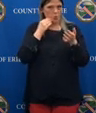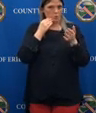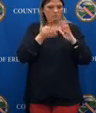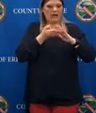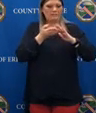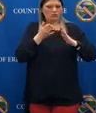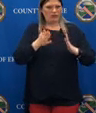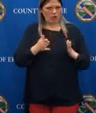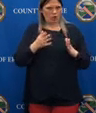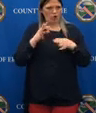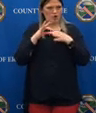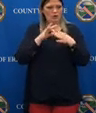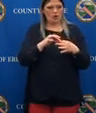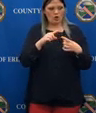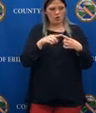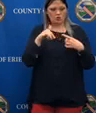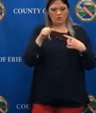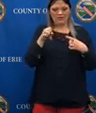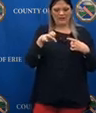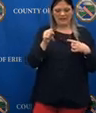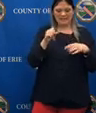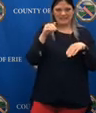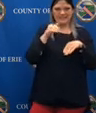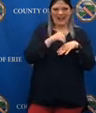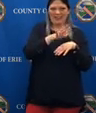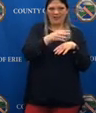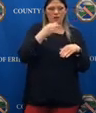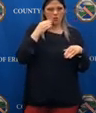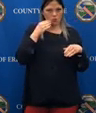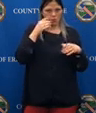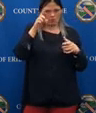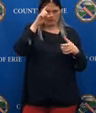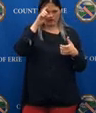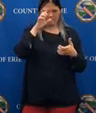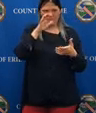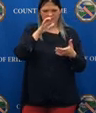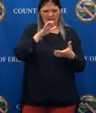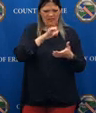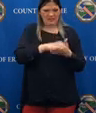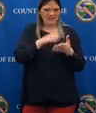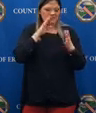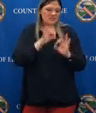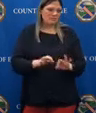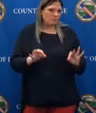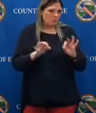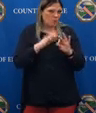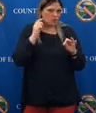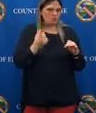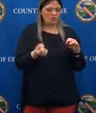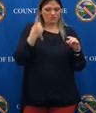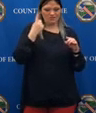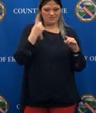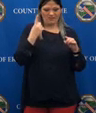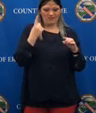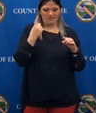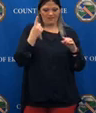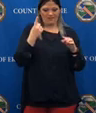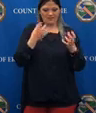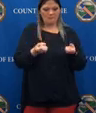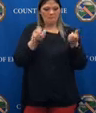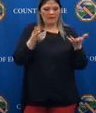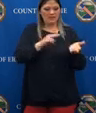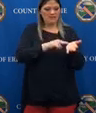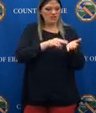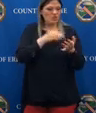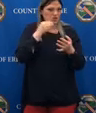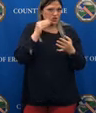regards to cases at that home. I believe it's important to understand that a number of the nursing homes